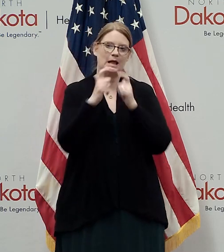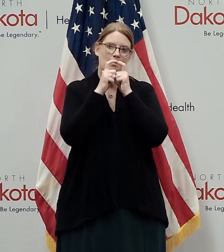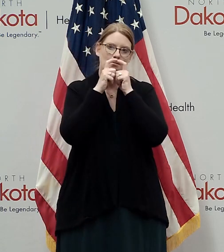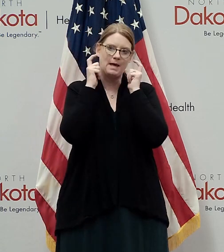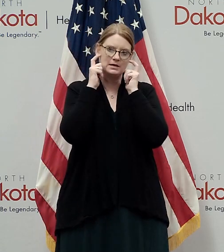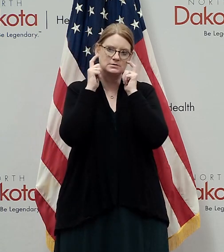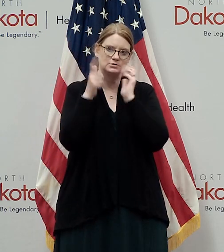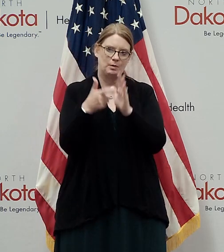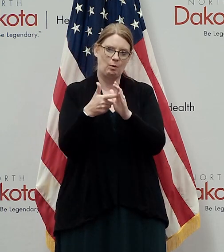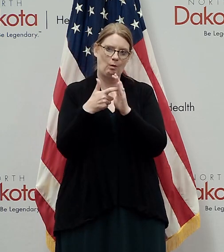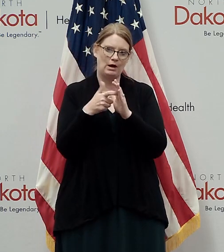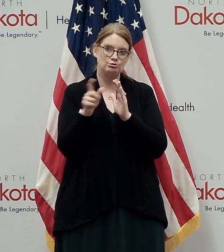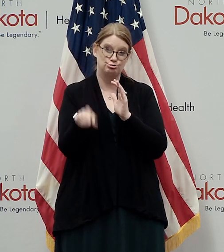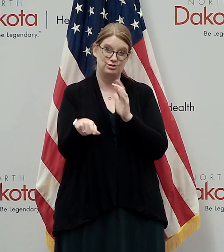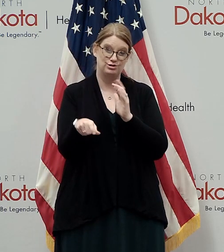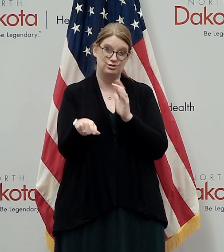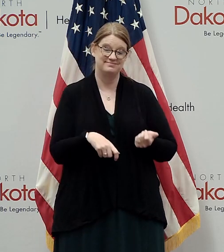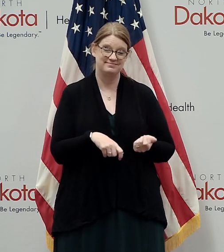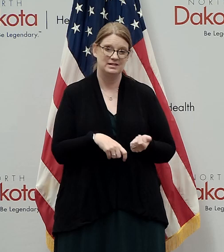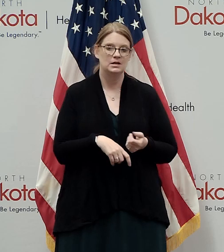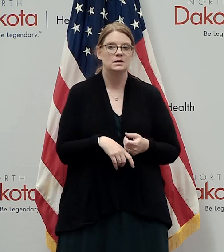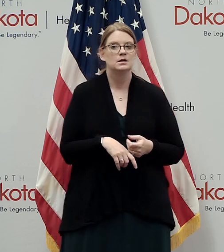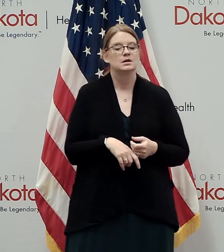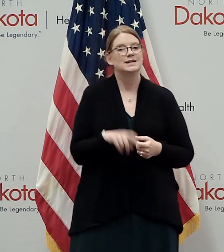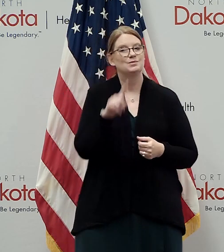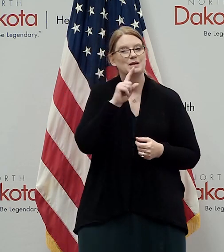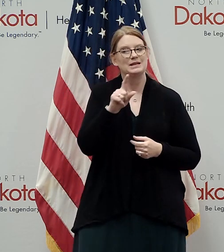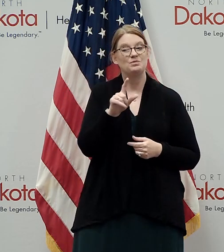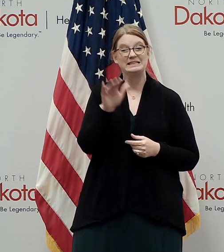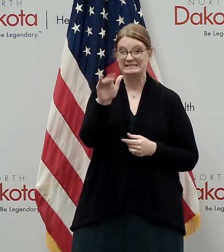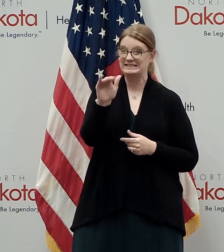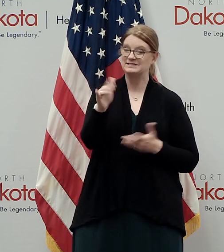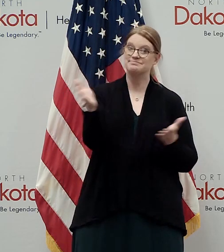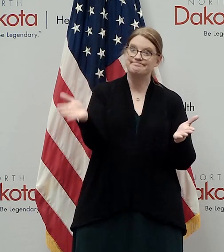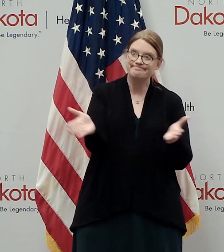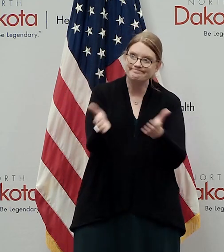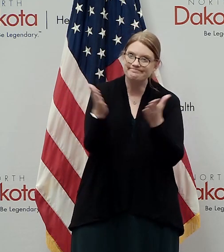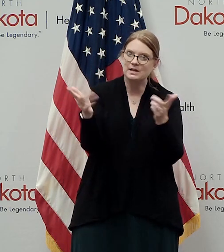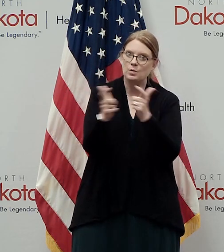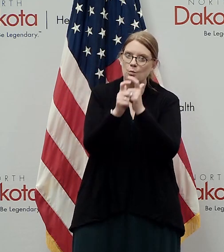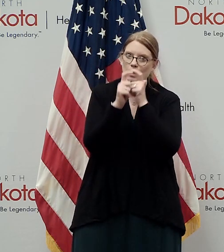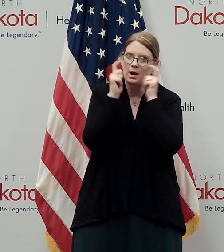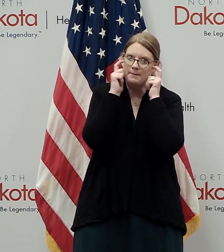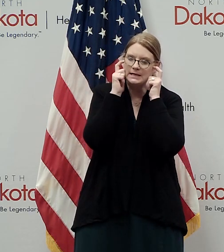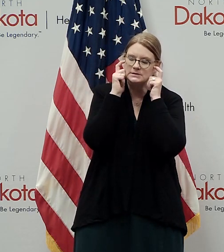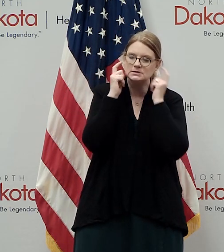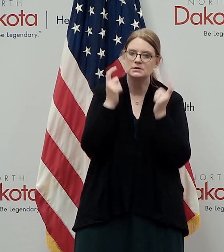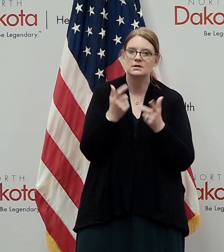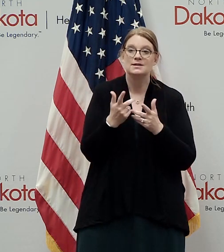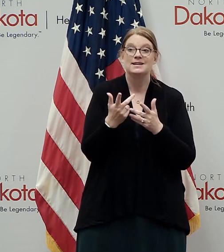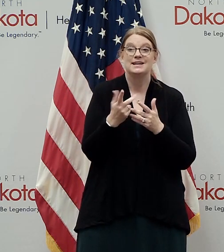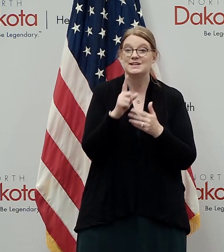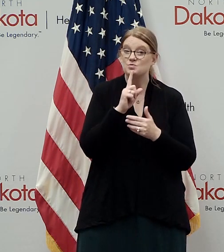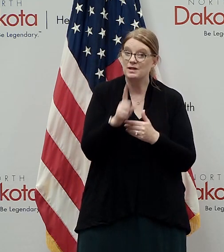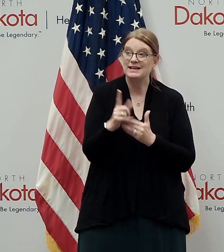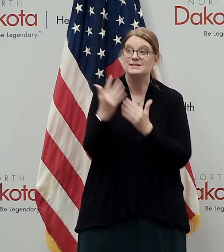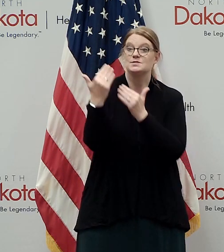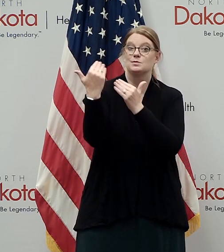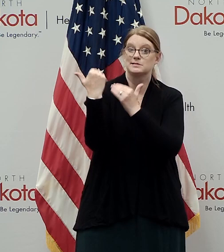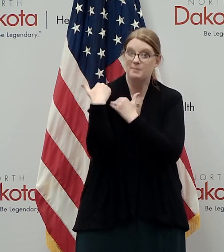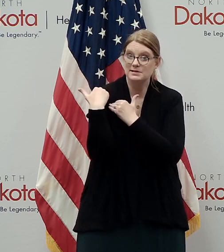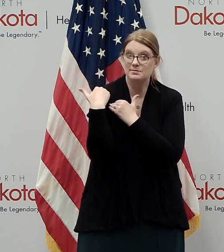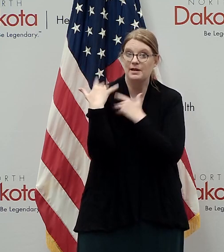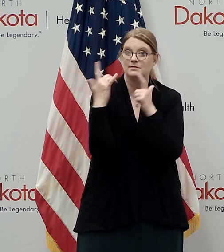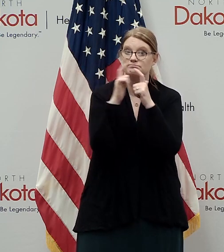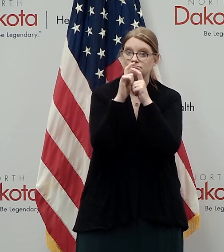that. And so again, we want to continue to educate people to wear a mask. We want to make it socially responsible